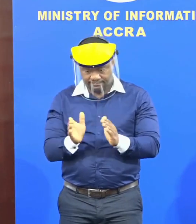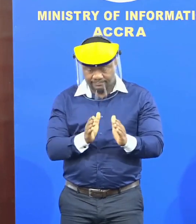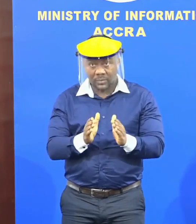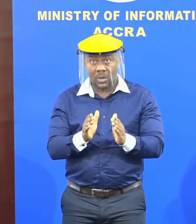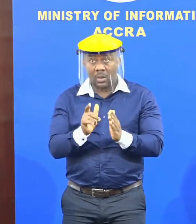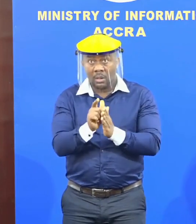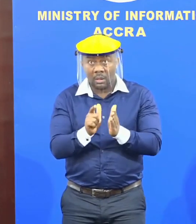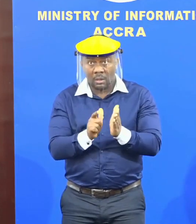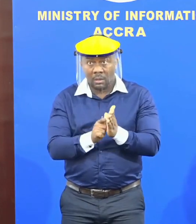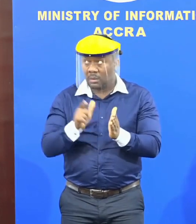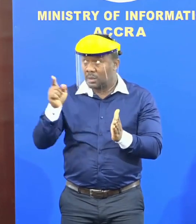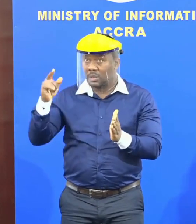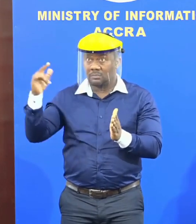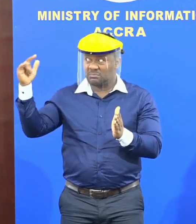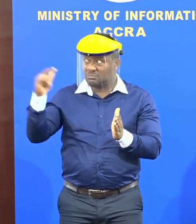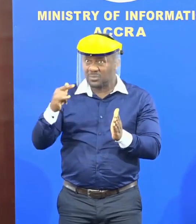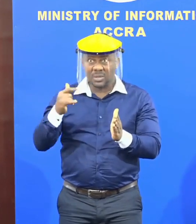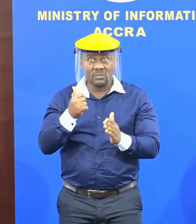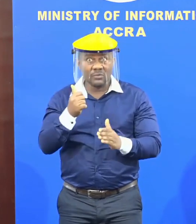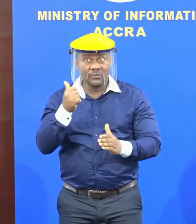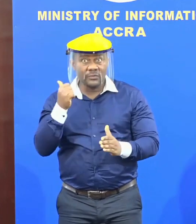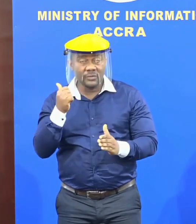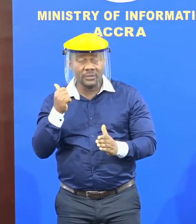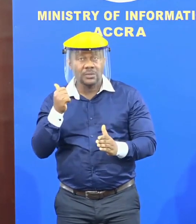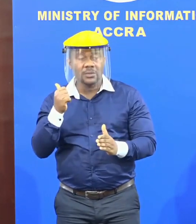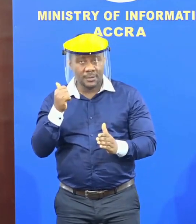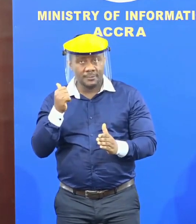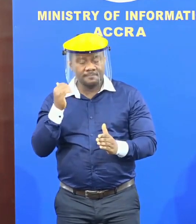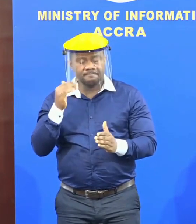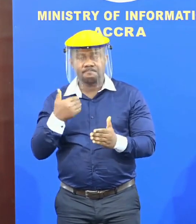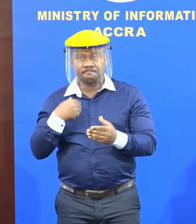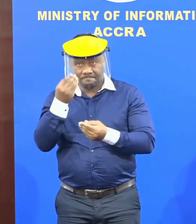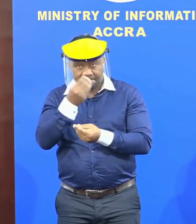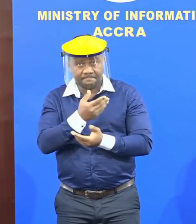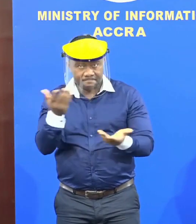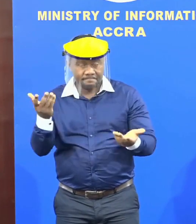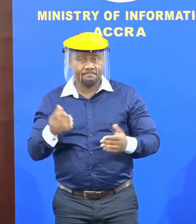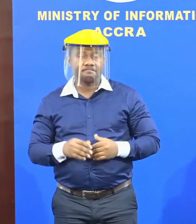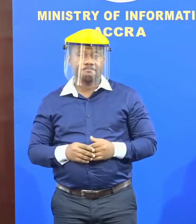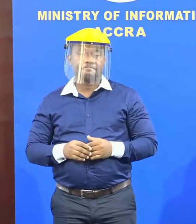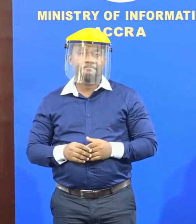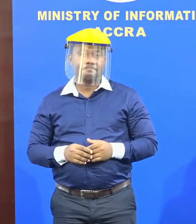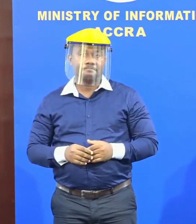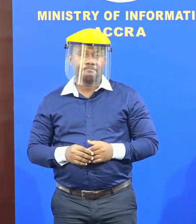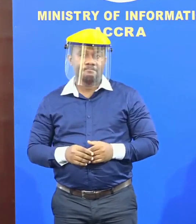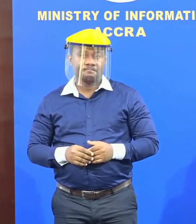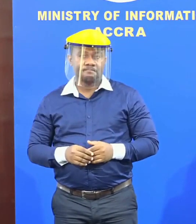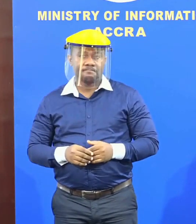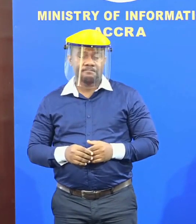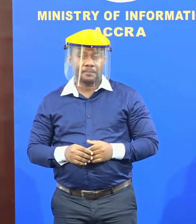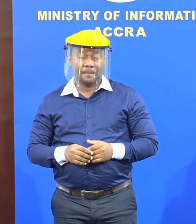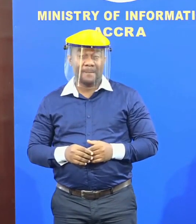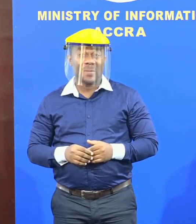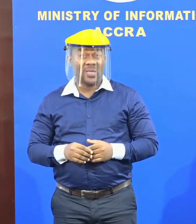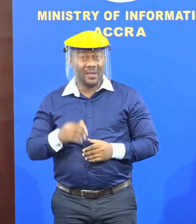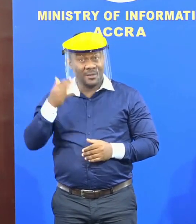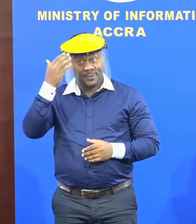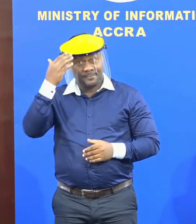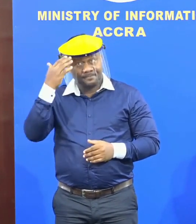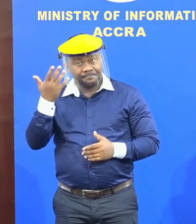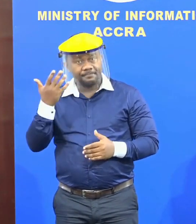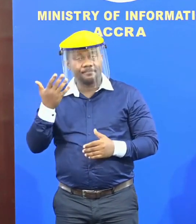revised guidance notes. But first, you do know that we have commenced the National Chocolate Week. It started yesterday.